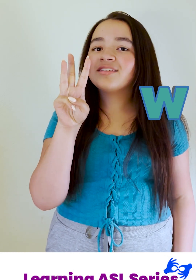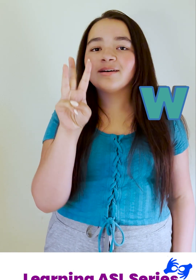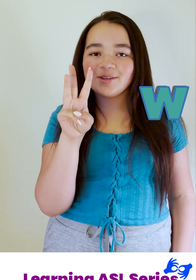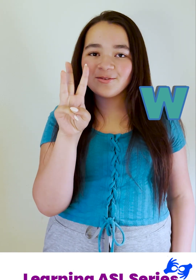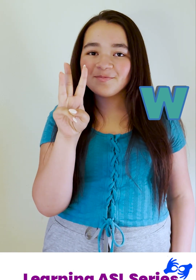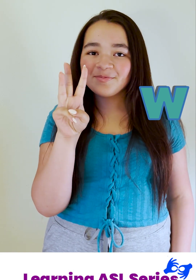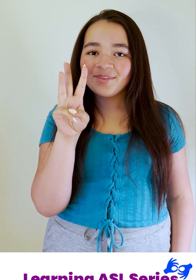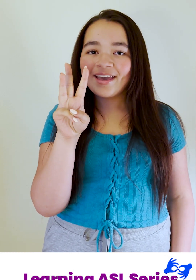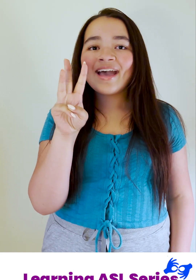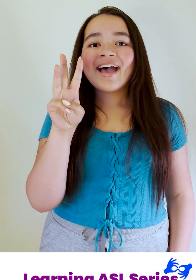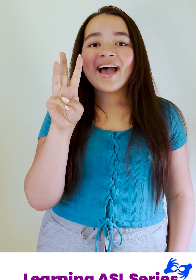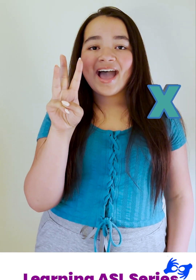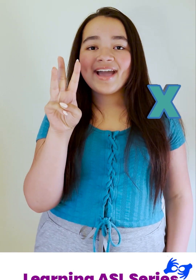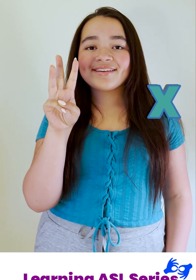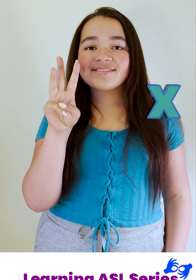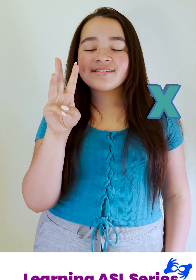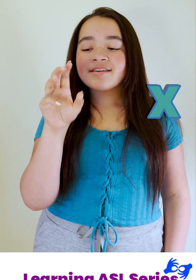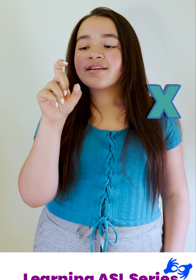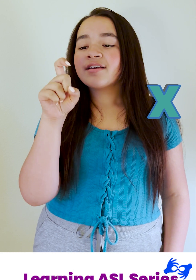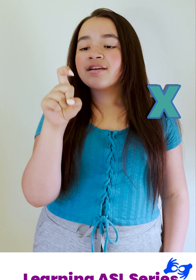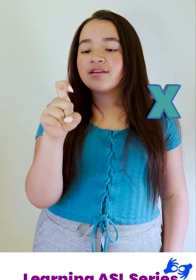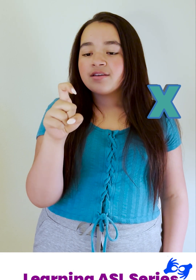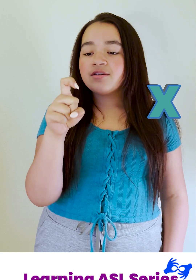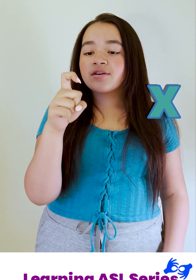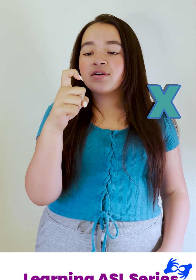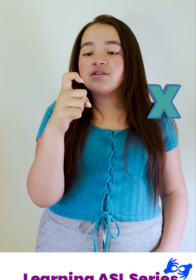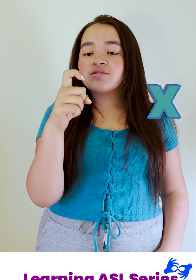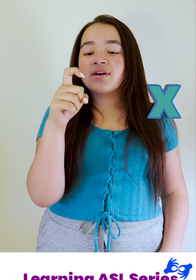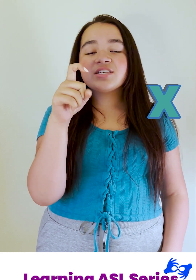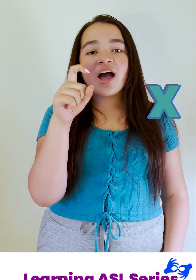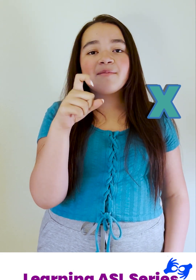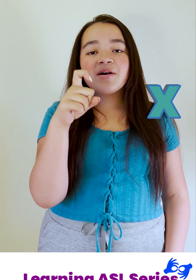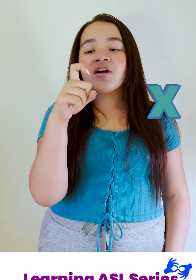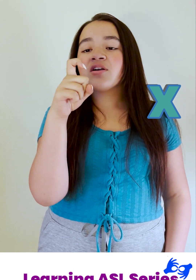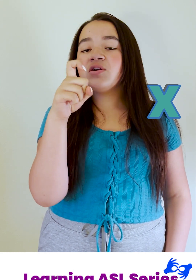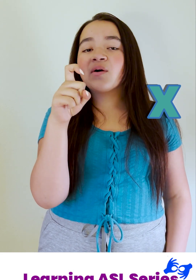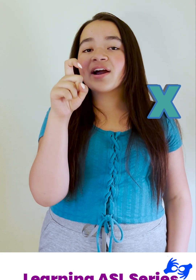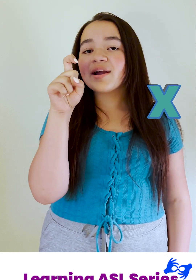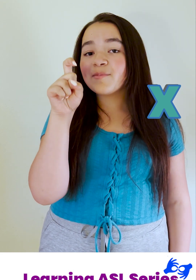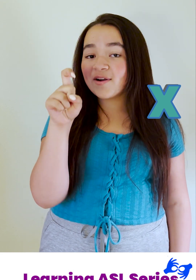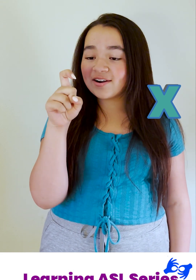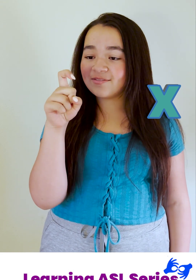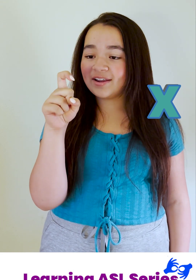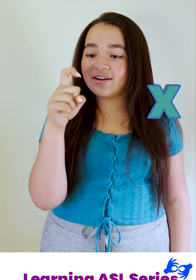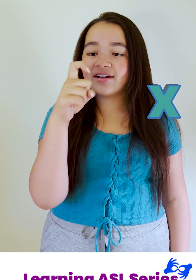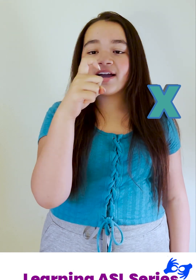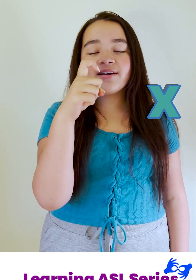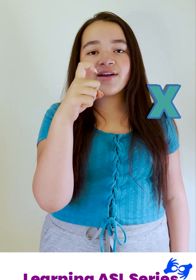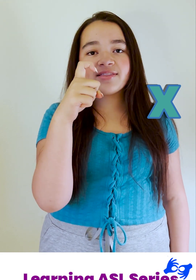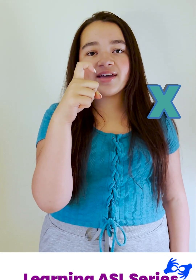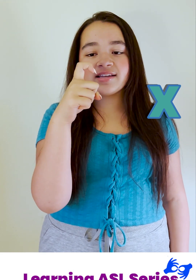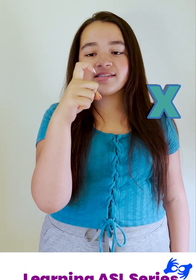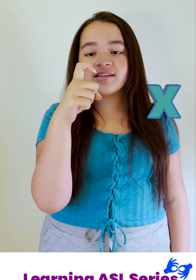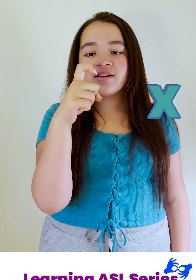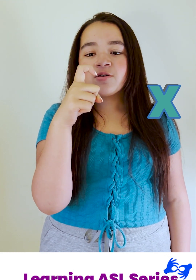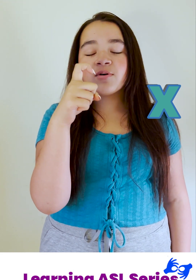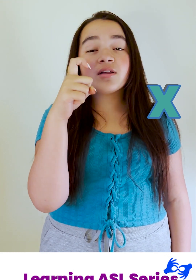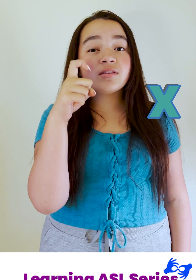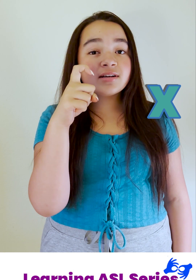W. X, you're going to scrunch up your pointer finger kind of like this, where it looks like